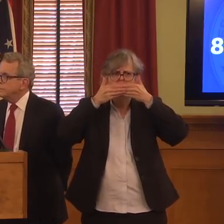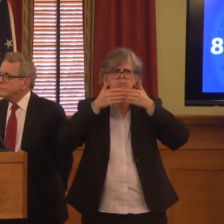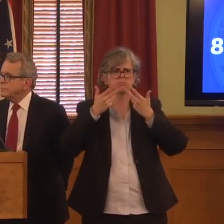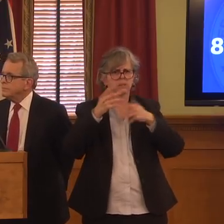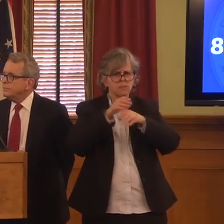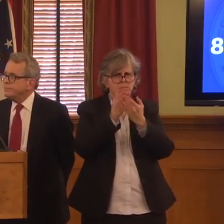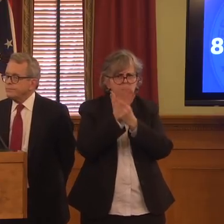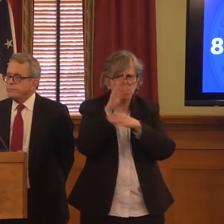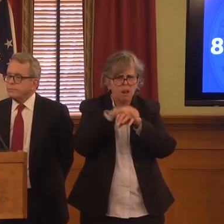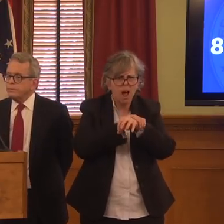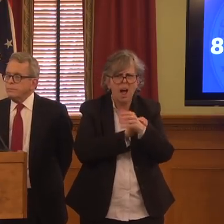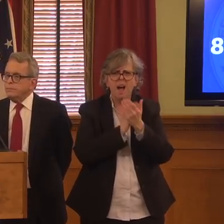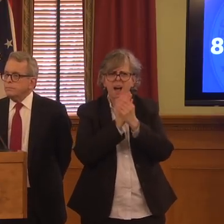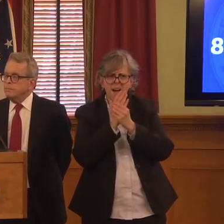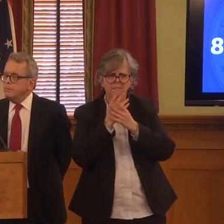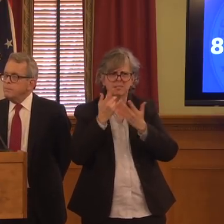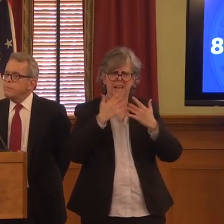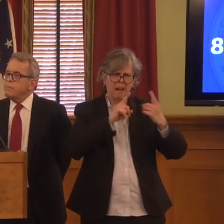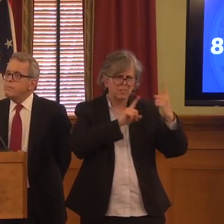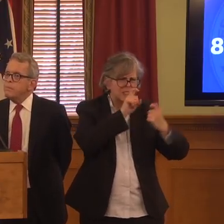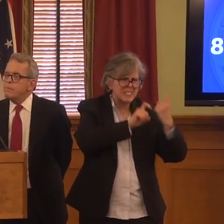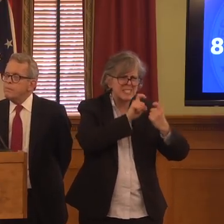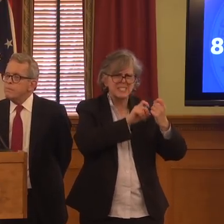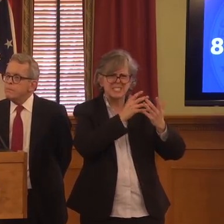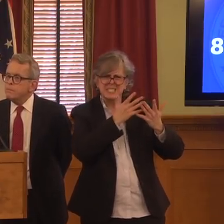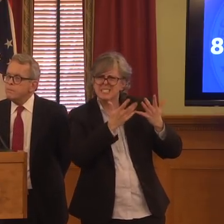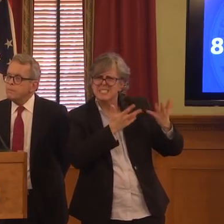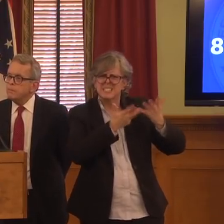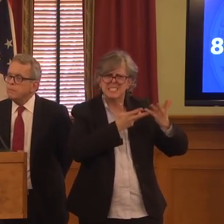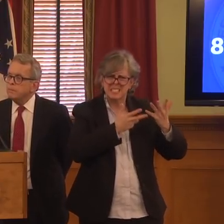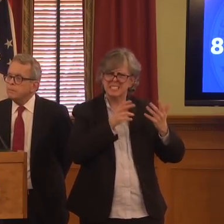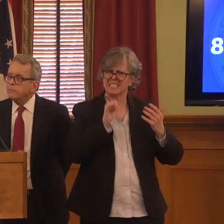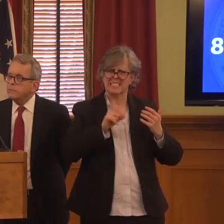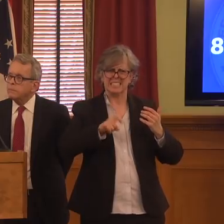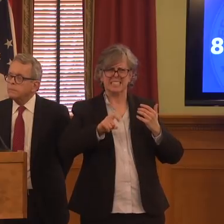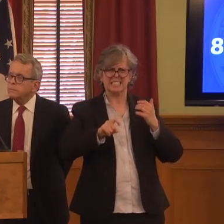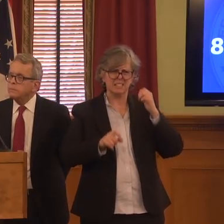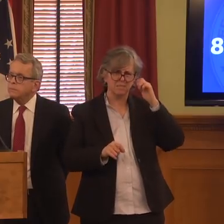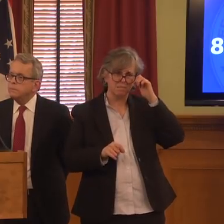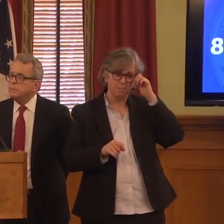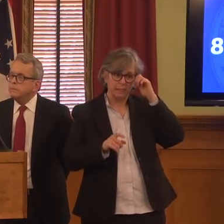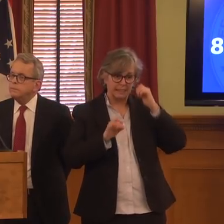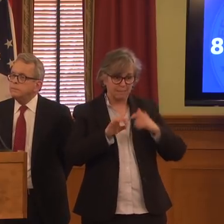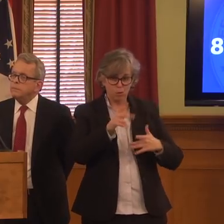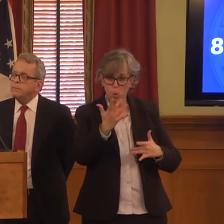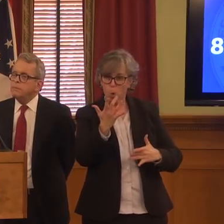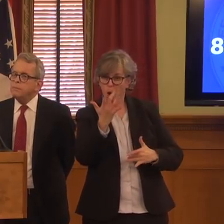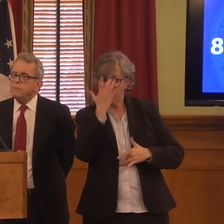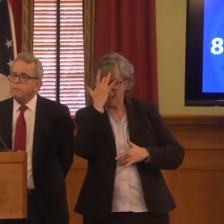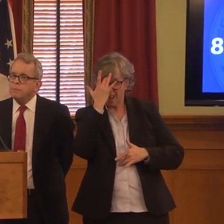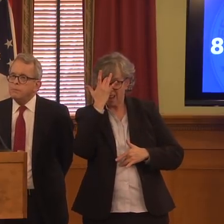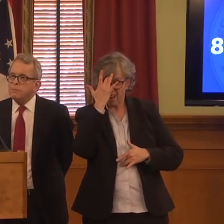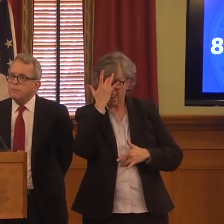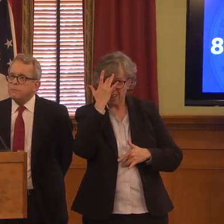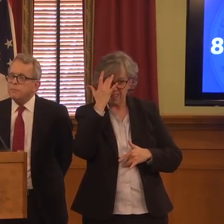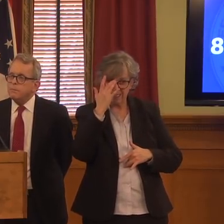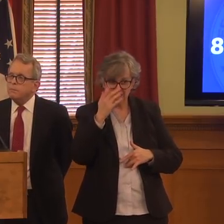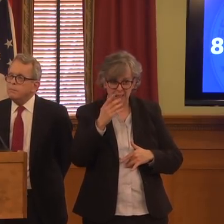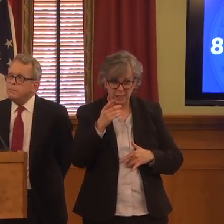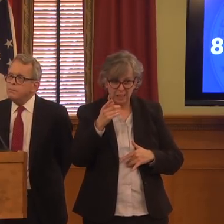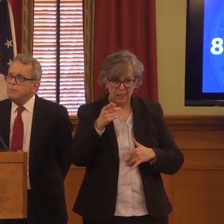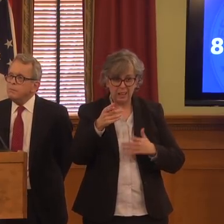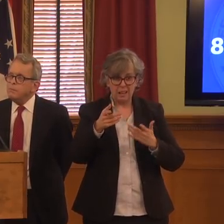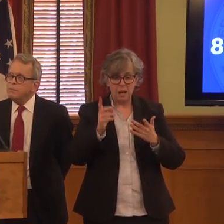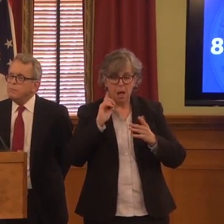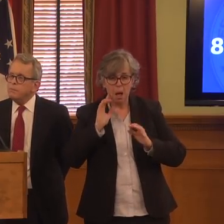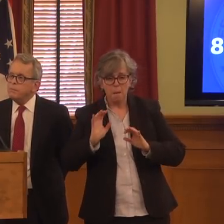people, and folks, if you're sick and it's mild and you're relatively healthy, you really can stay home, because we